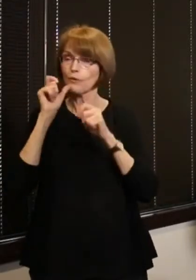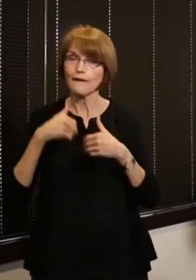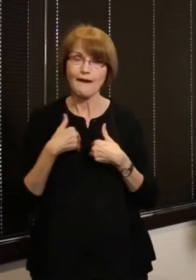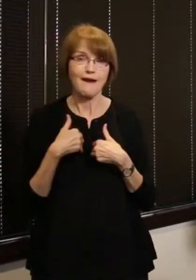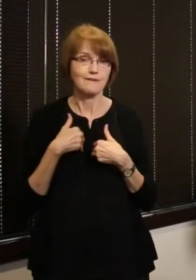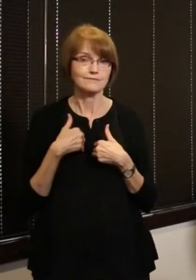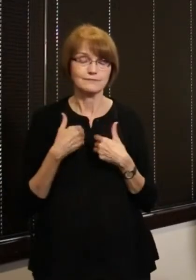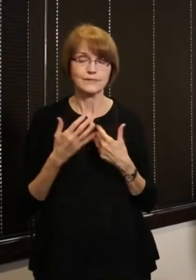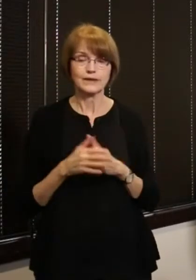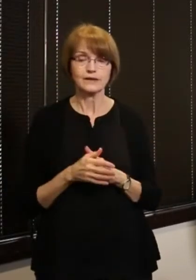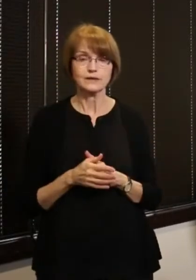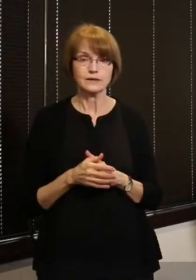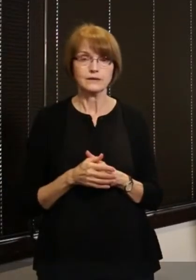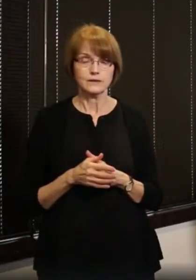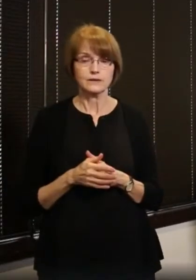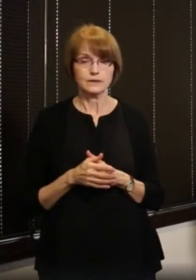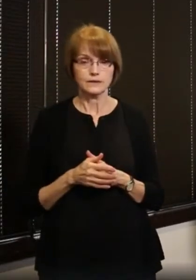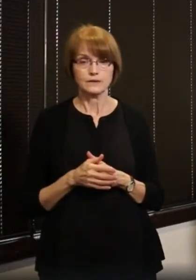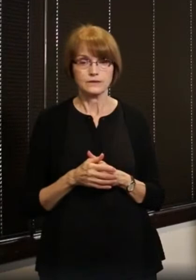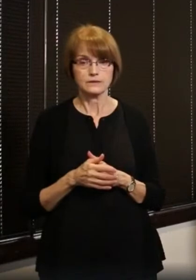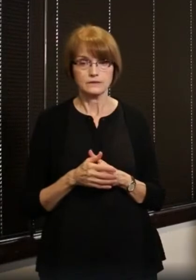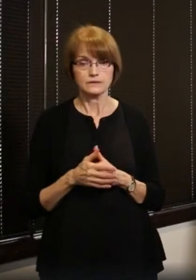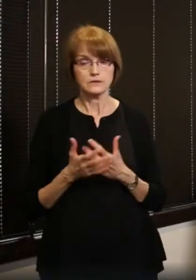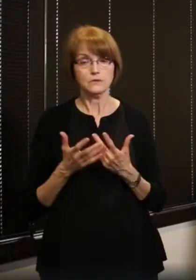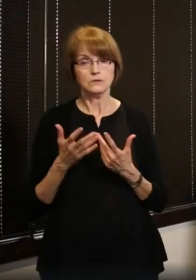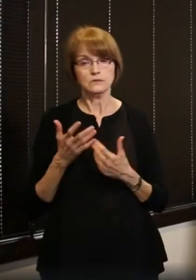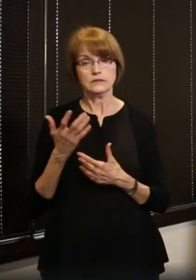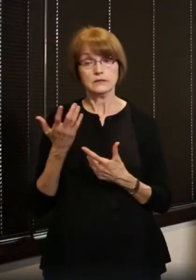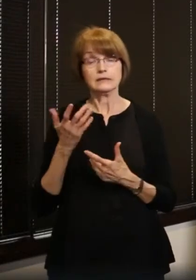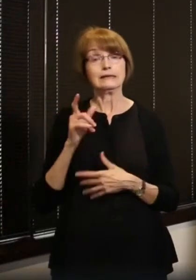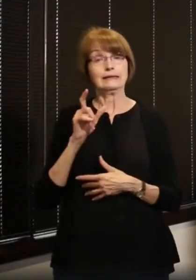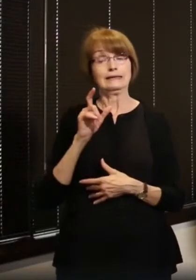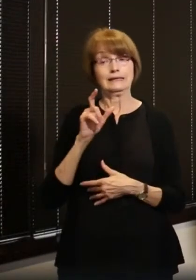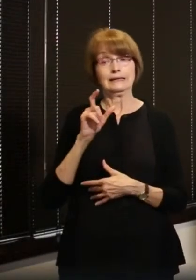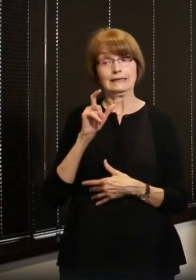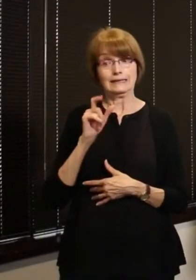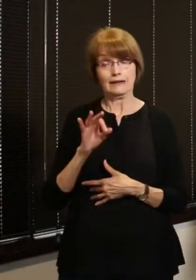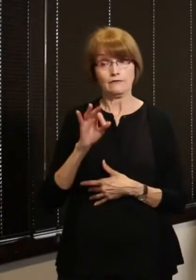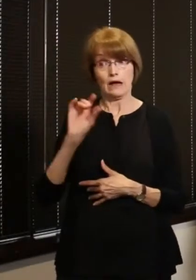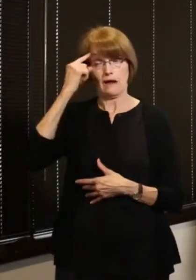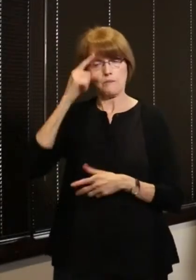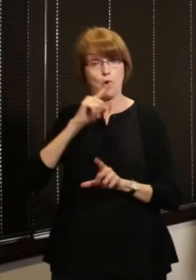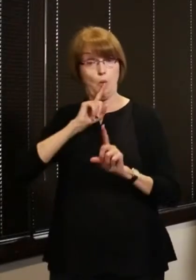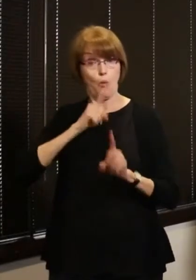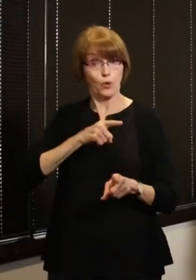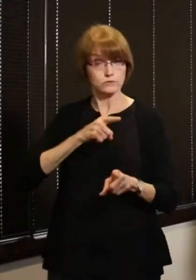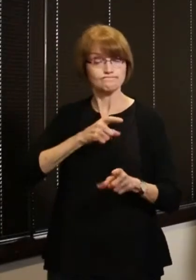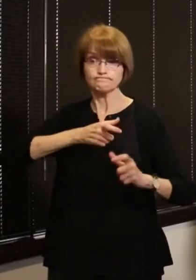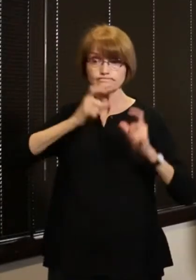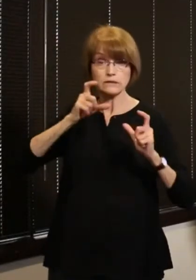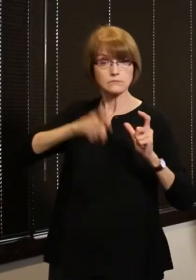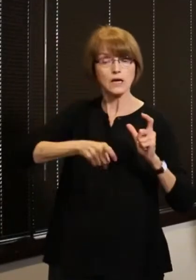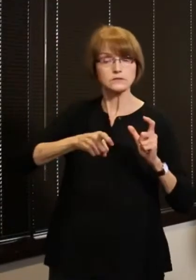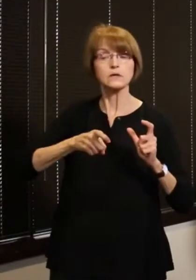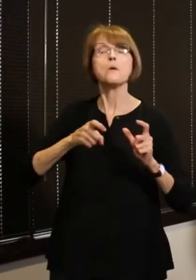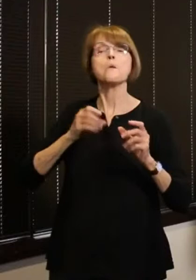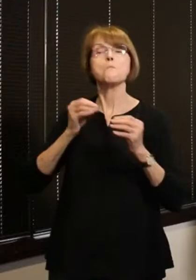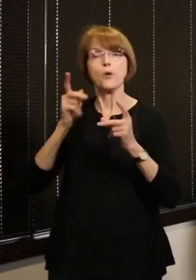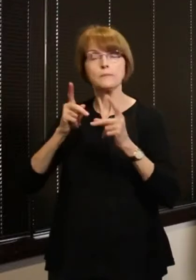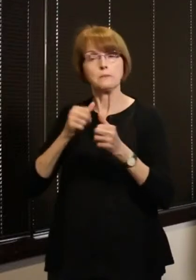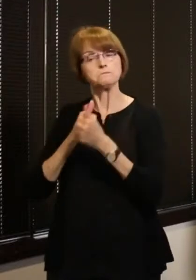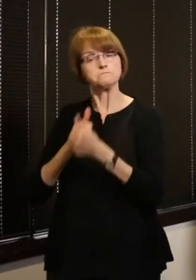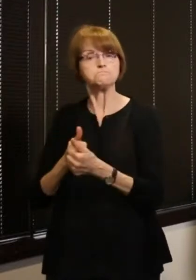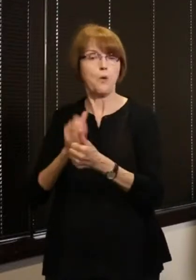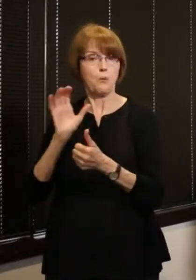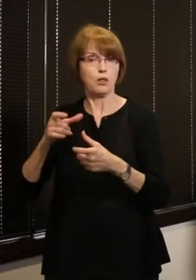that there is an increase in compliance when you do have the mandated masking rules, and we also know that we have